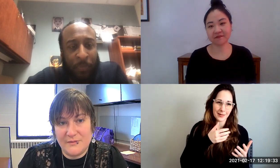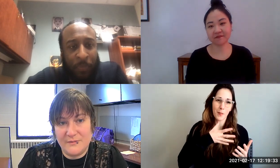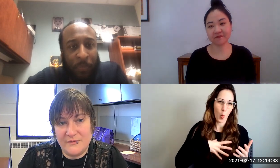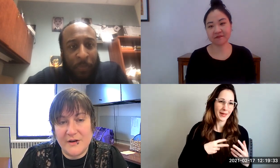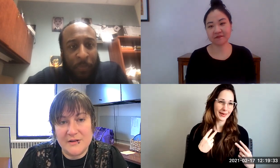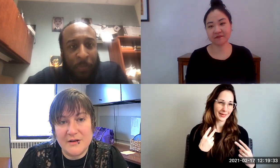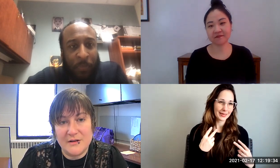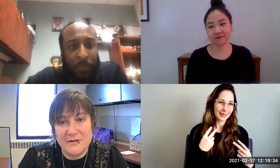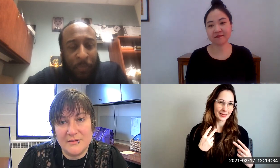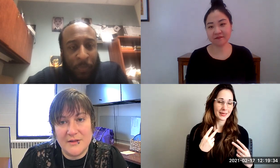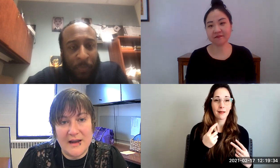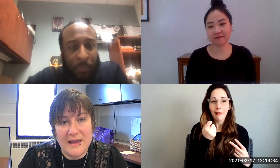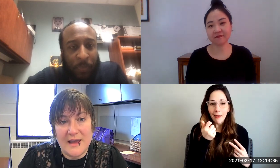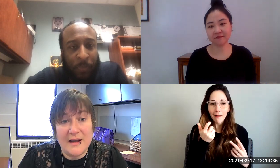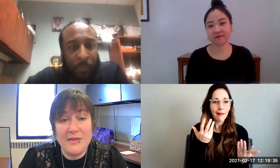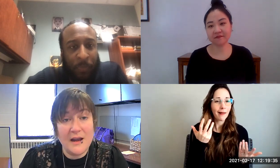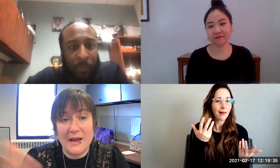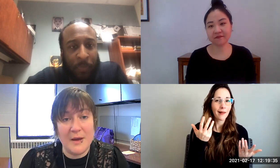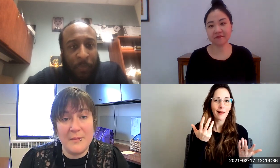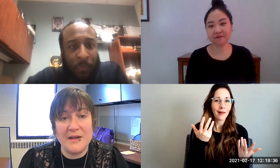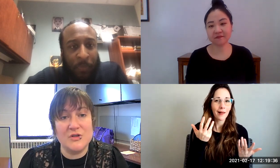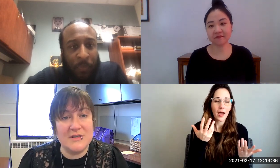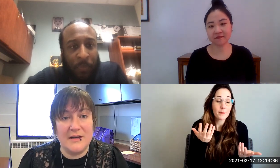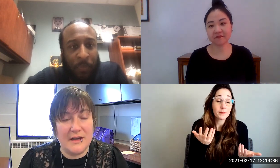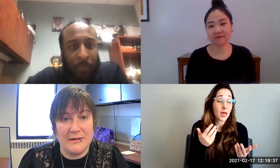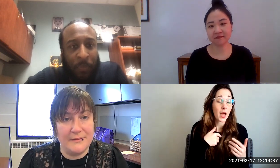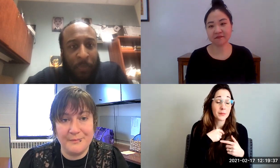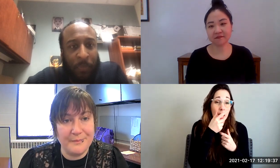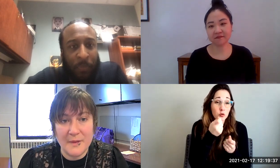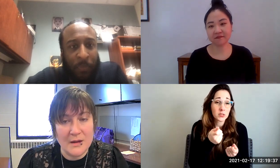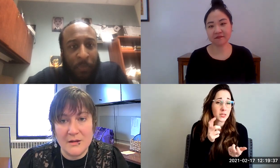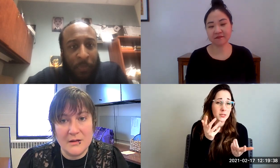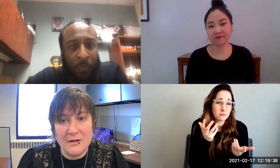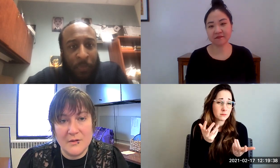absolutely very little that I can, and that I'm not interested in